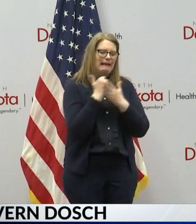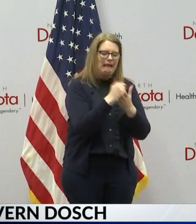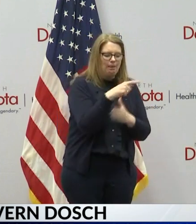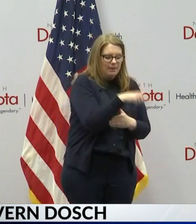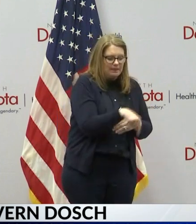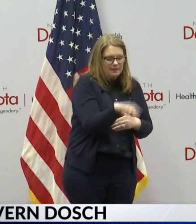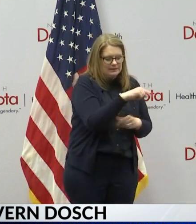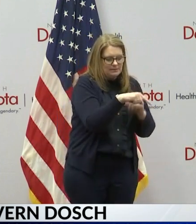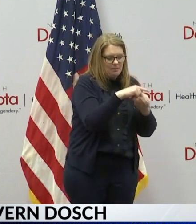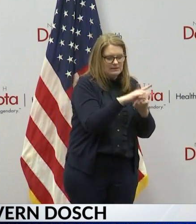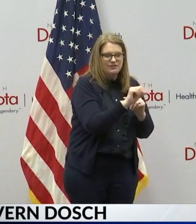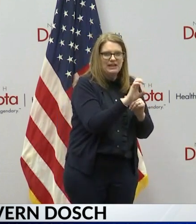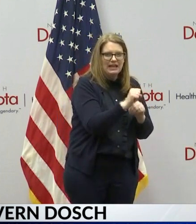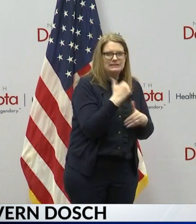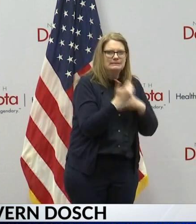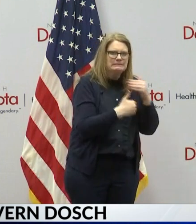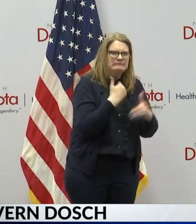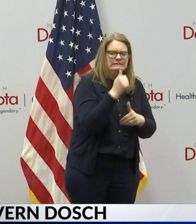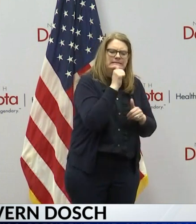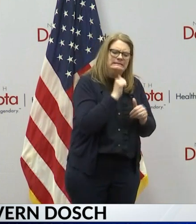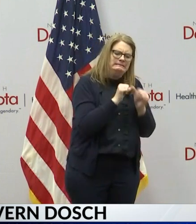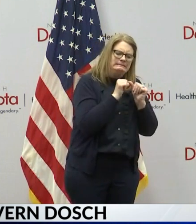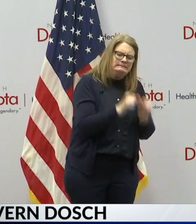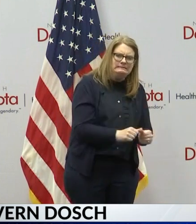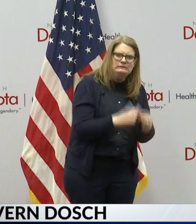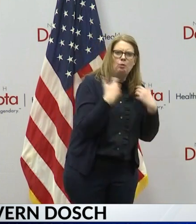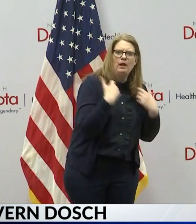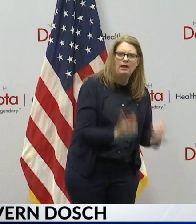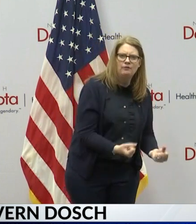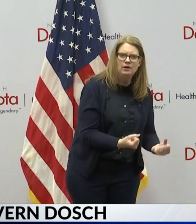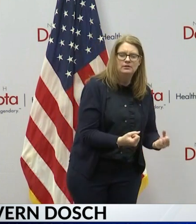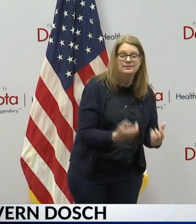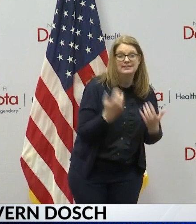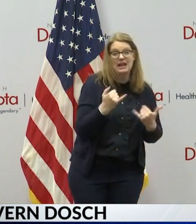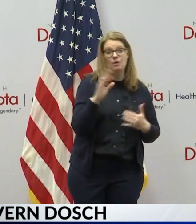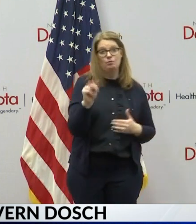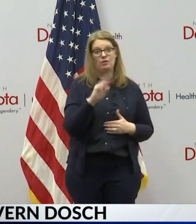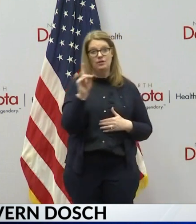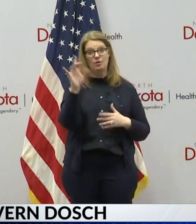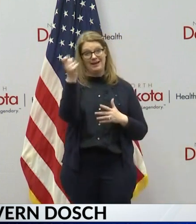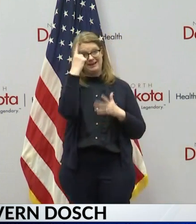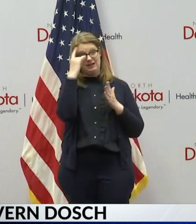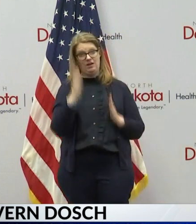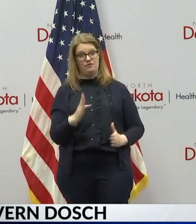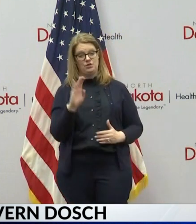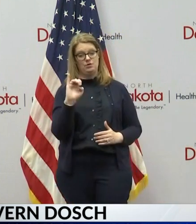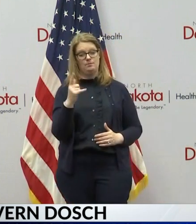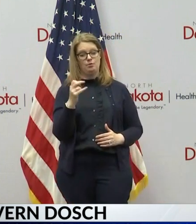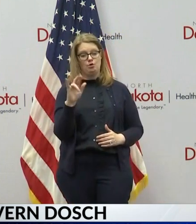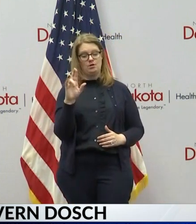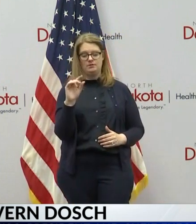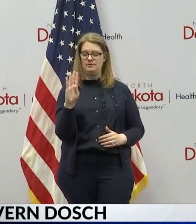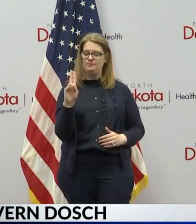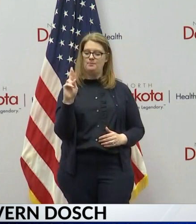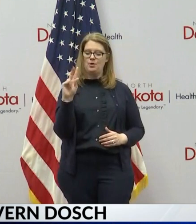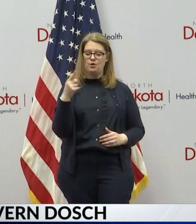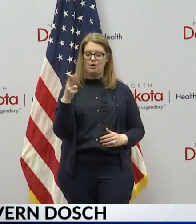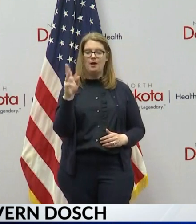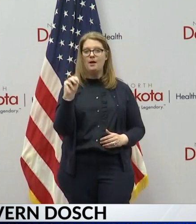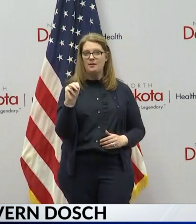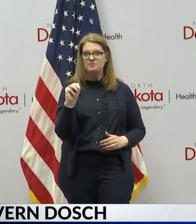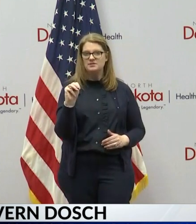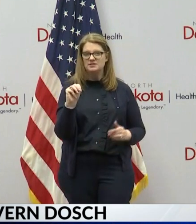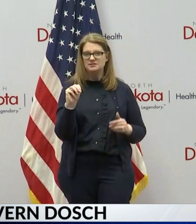critical. And North Dakota, under Governor Burgum's direction, have been